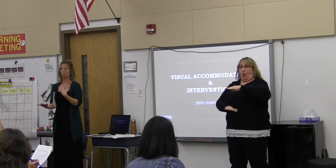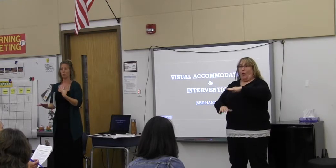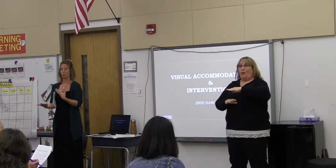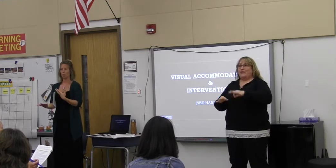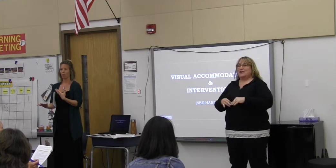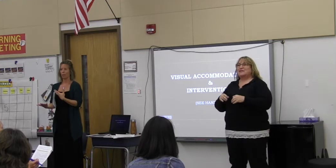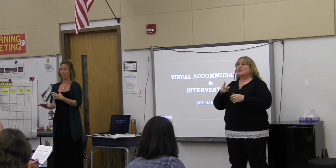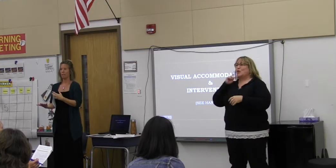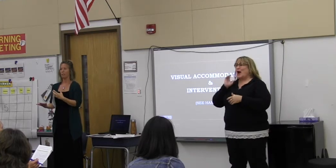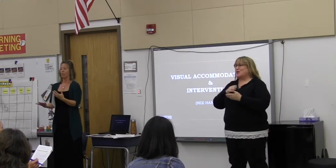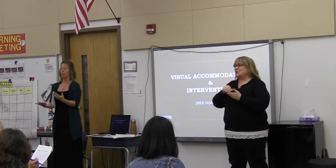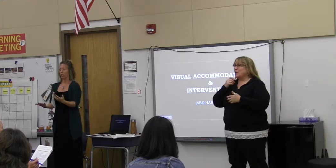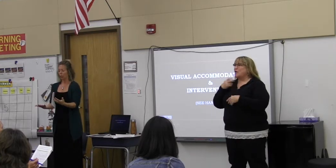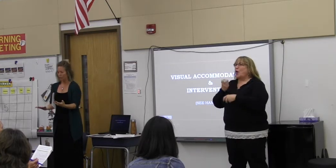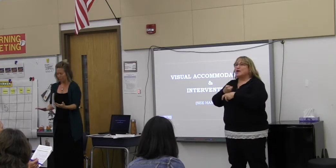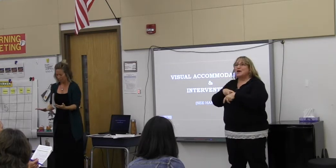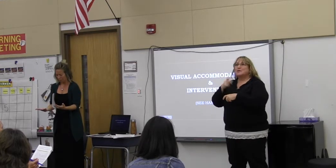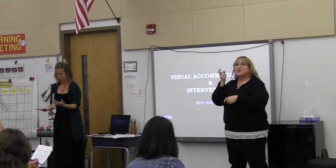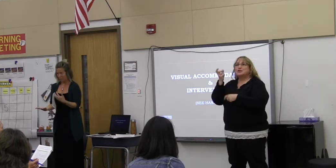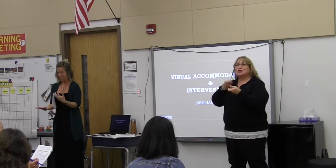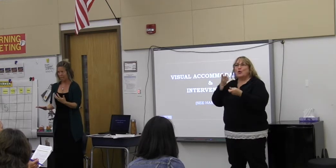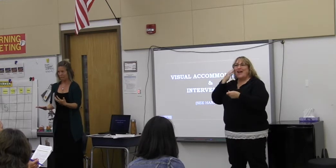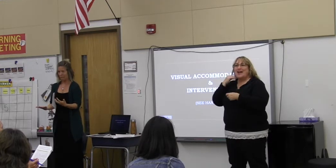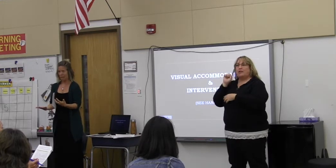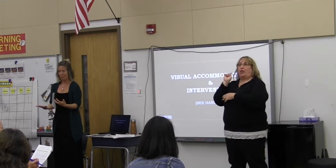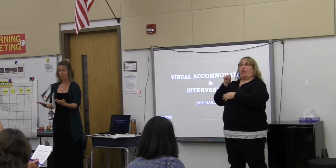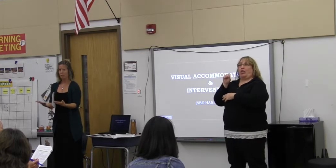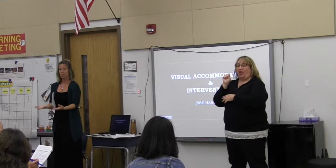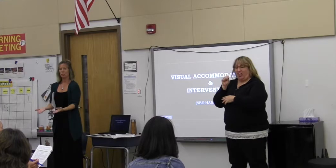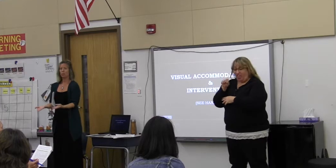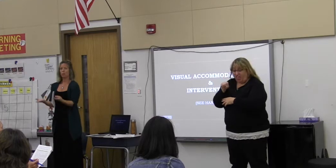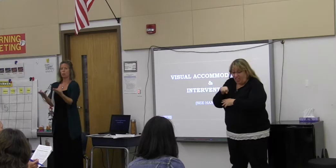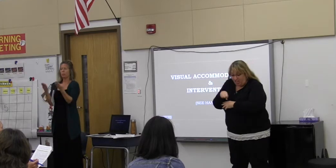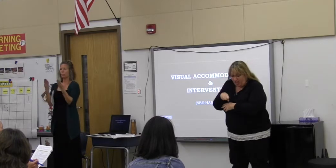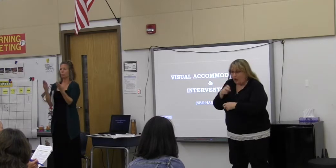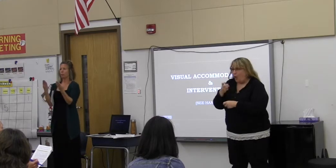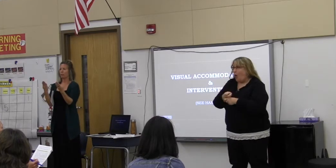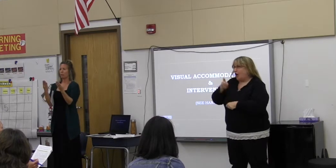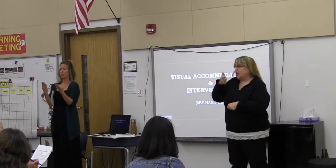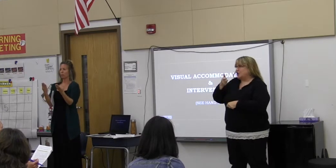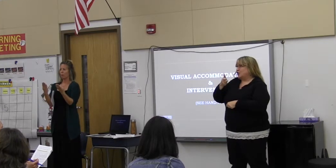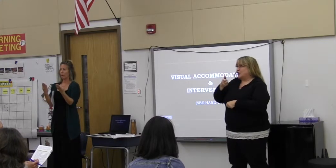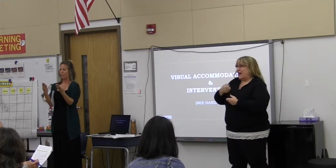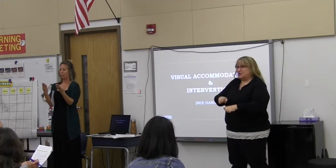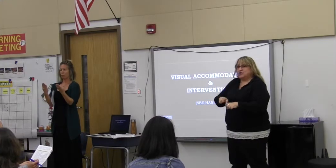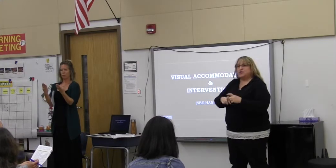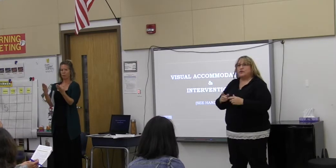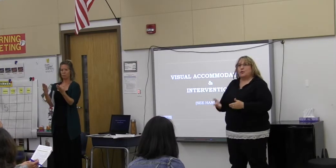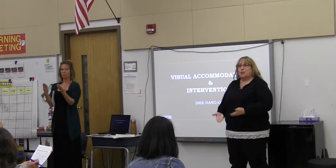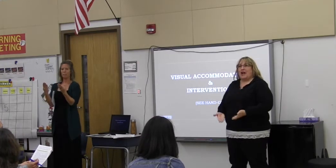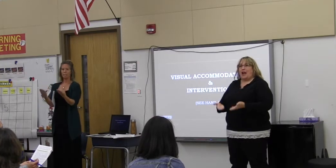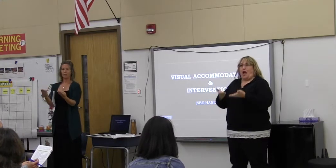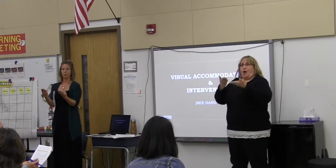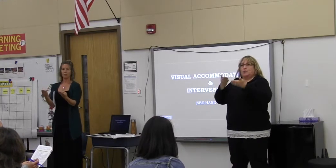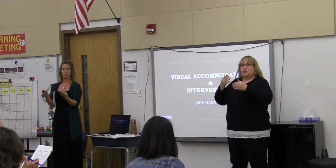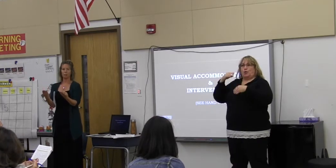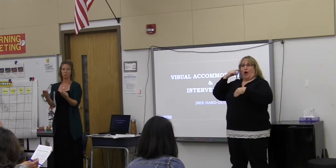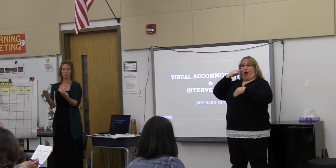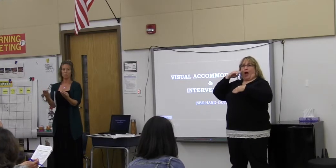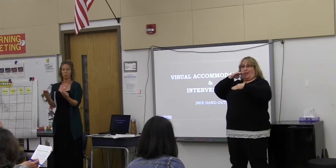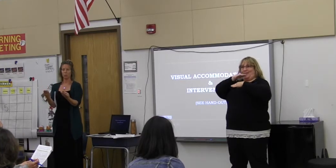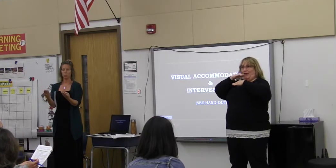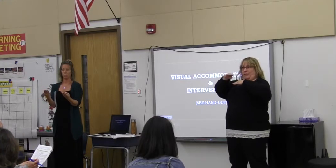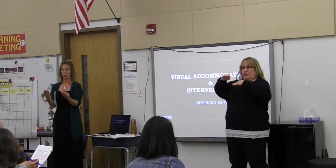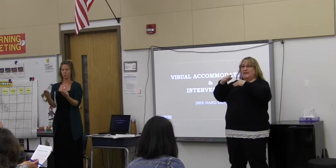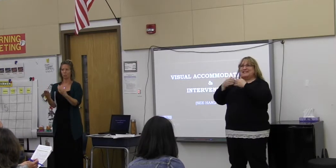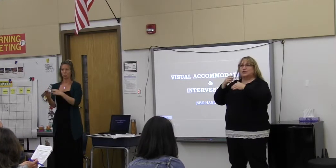a hard time controlling their head, looking down is going to take a lot of effort. So the more that we can just bring things closer to eye level for them, the easier it's going to be for